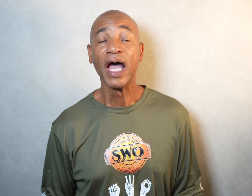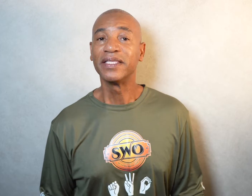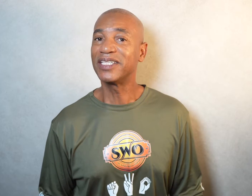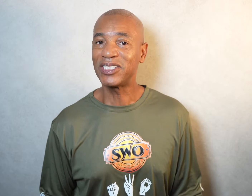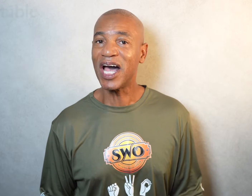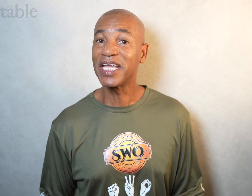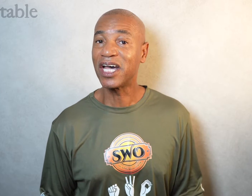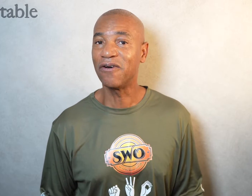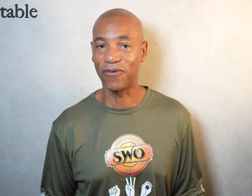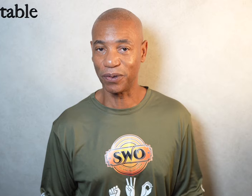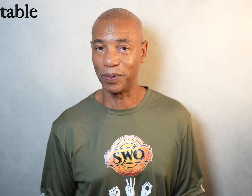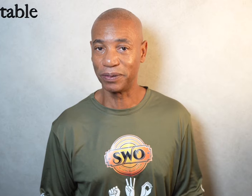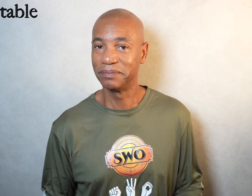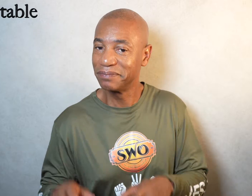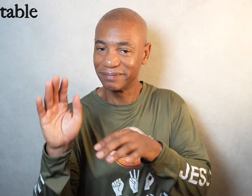The sign comfortable.